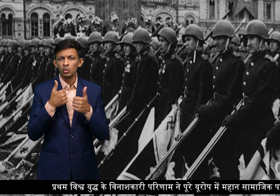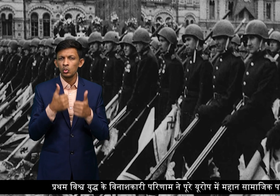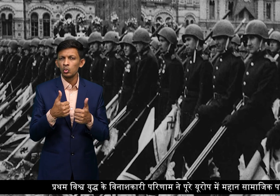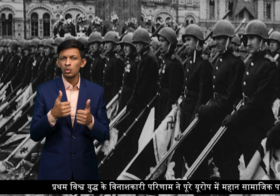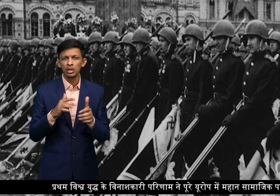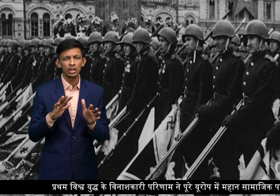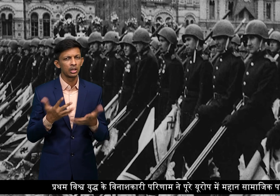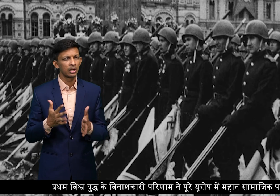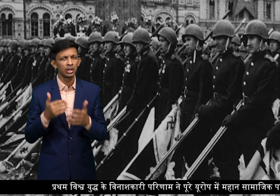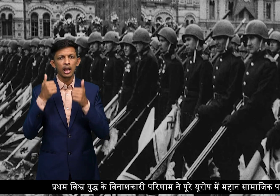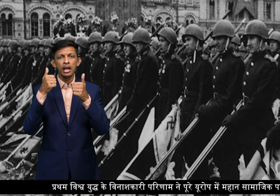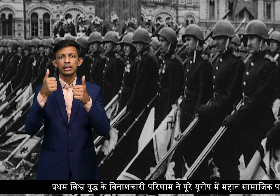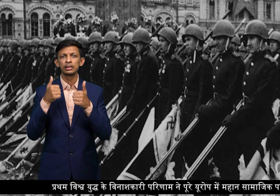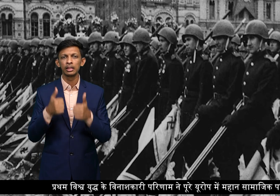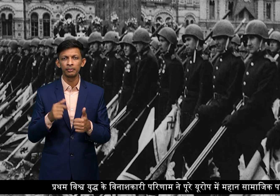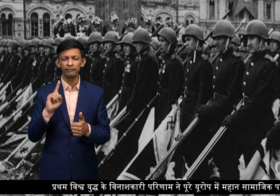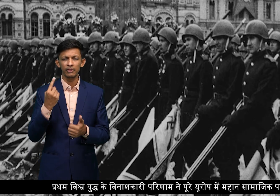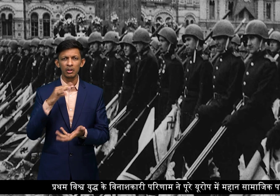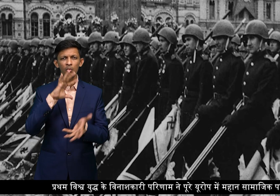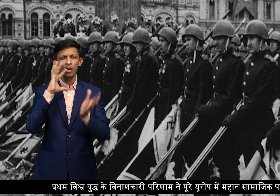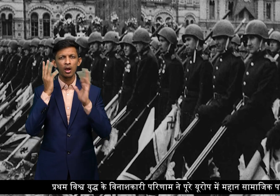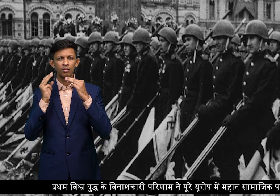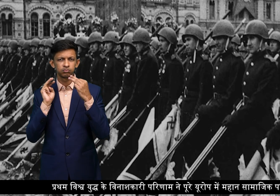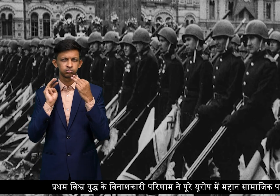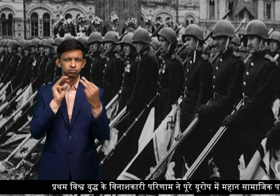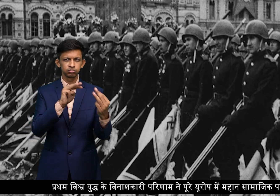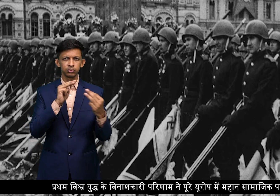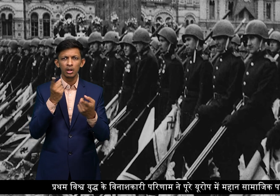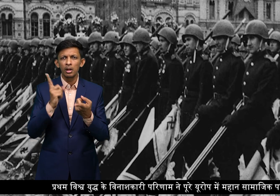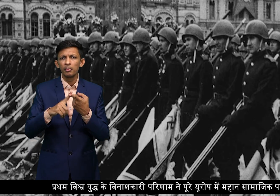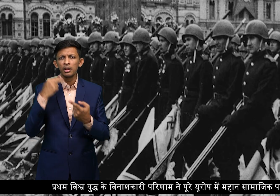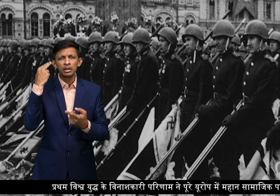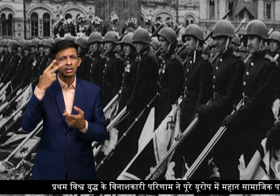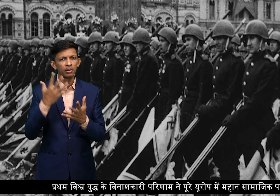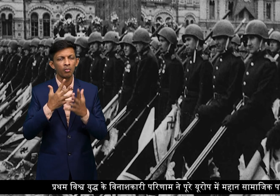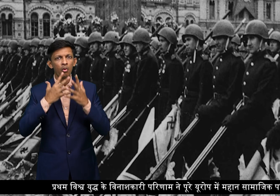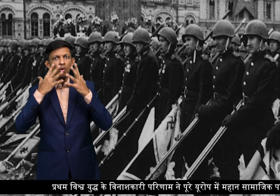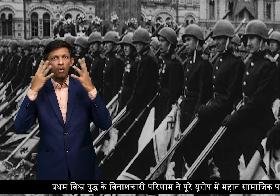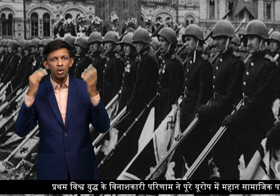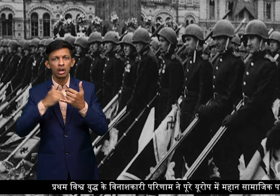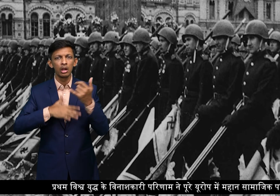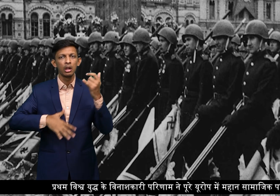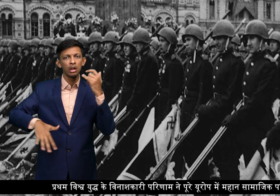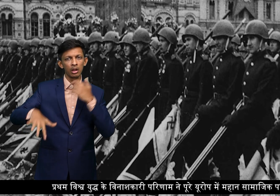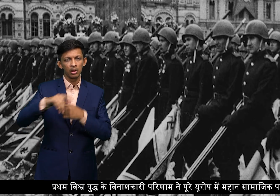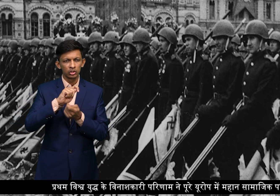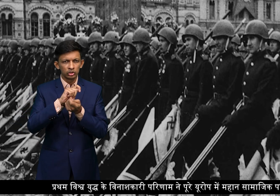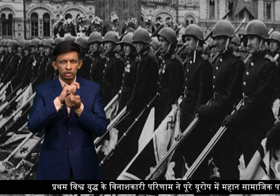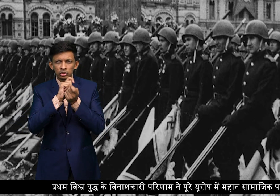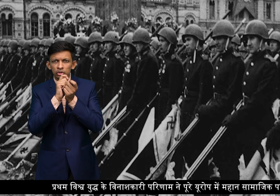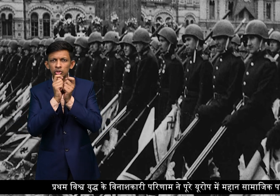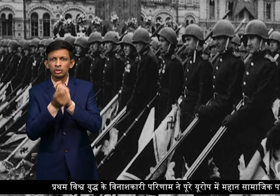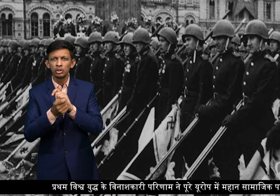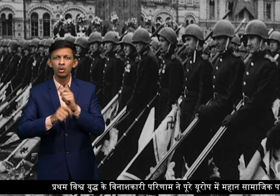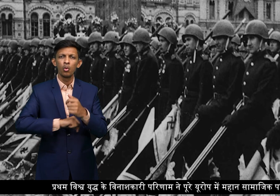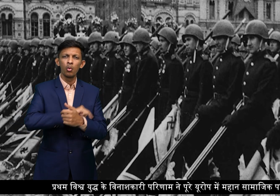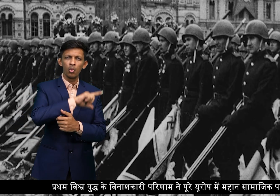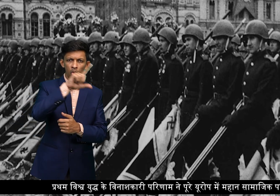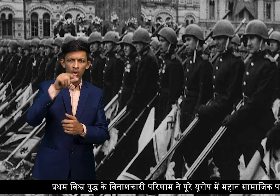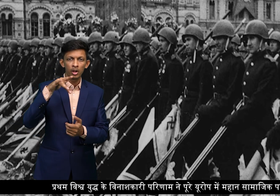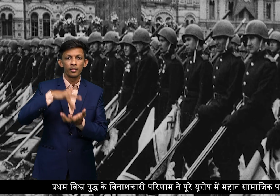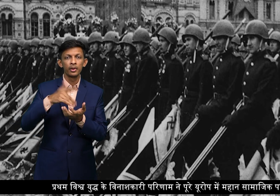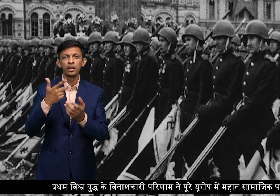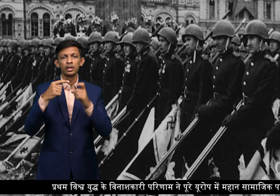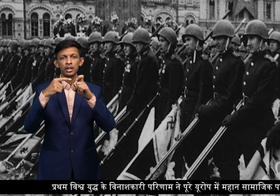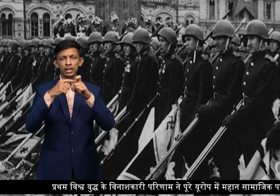The disastrous result of the First World War caused great social changes all over